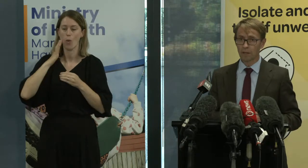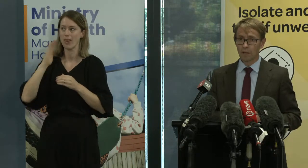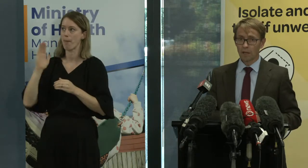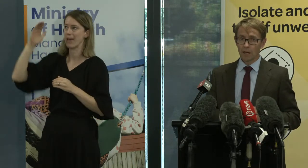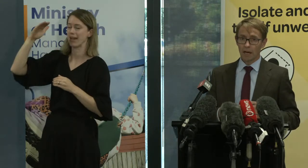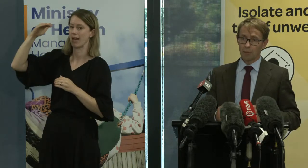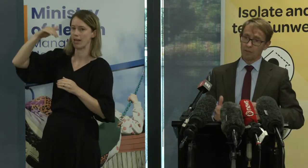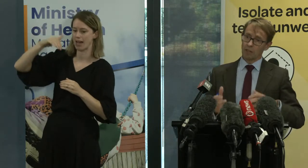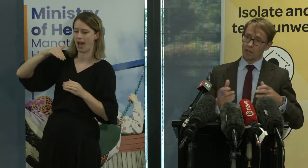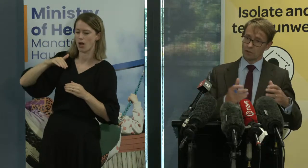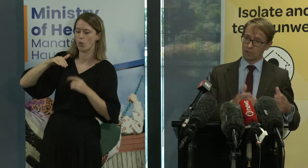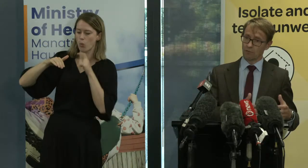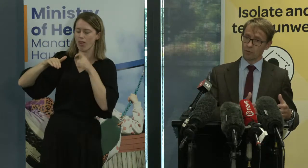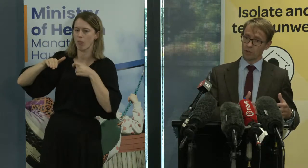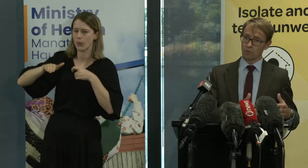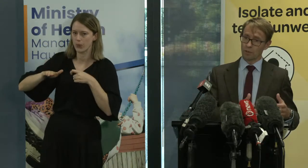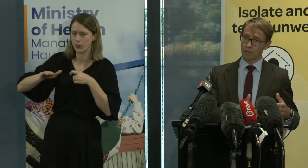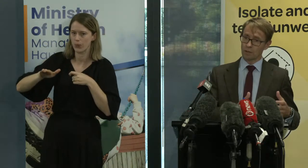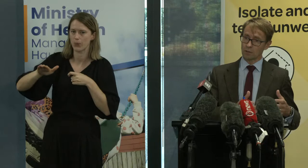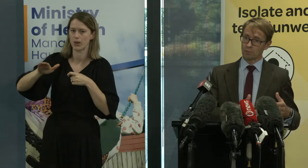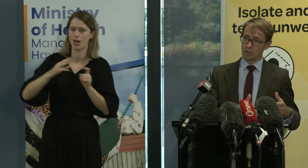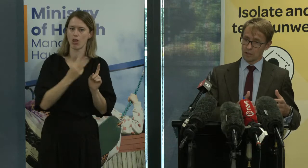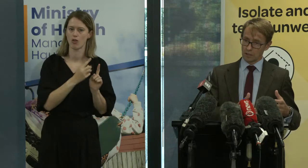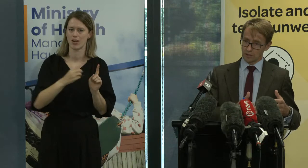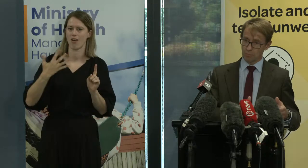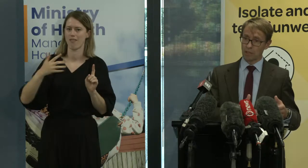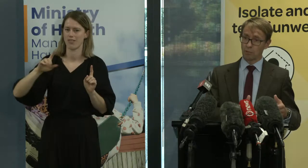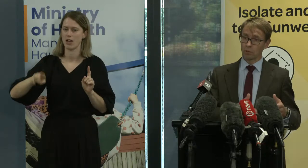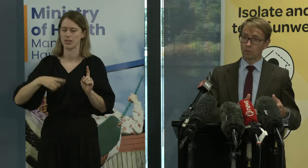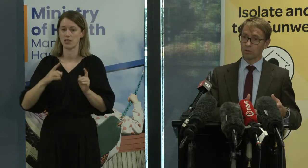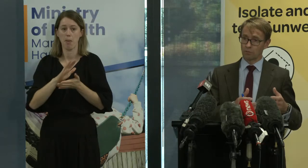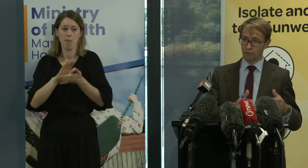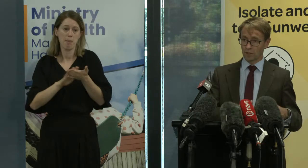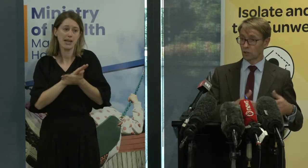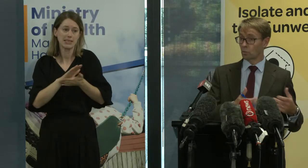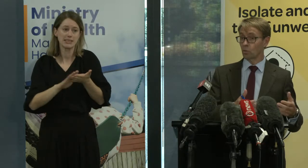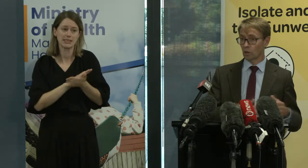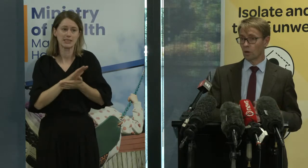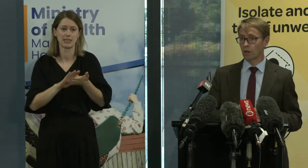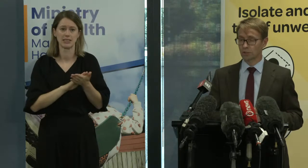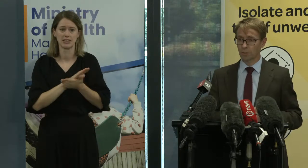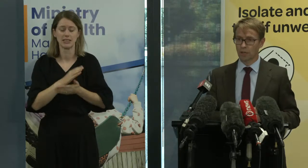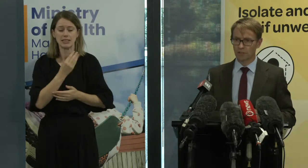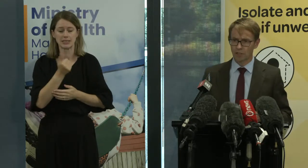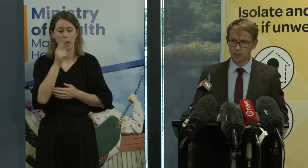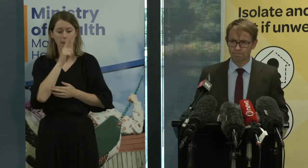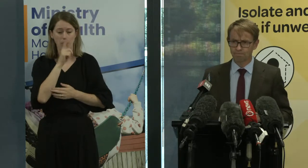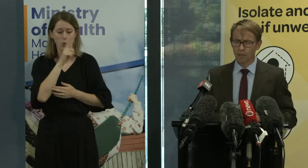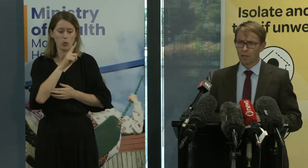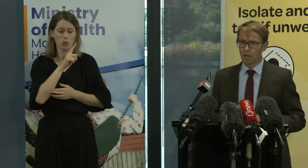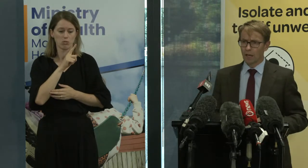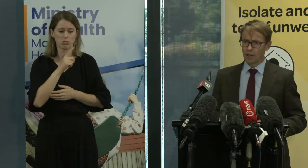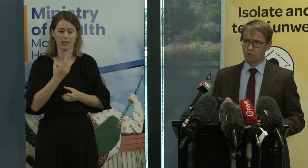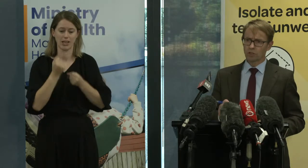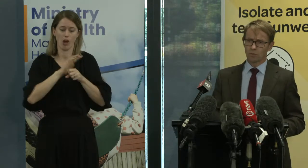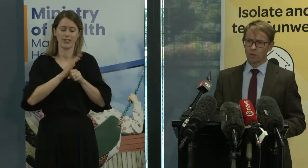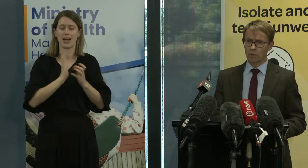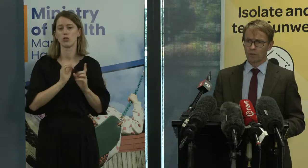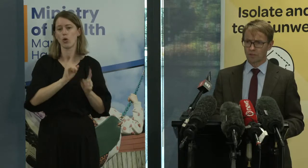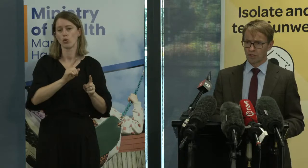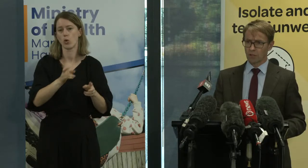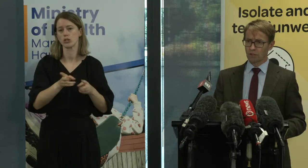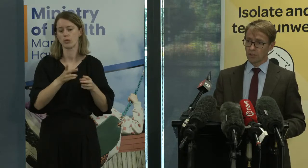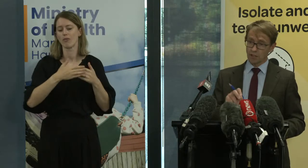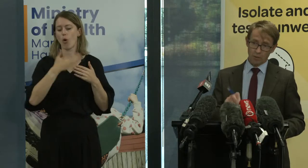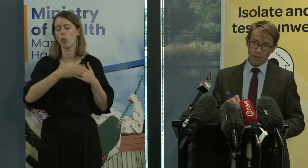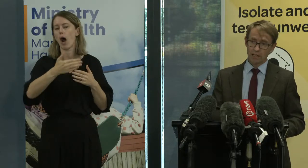peak, and therefore there will be some people infected who will require hospitalisation. And also what we